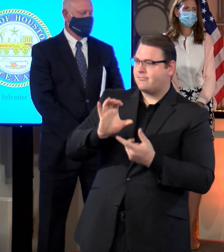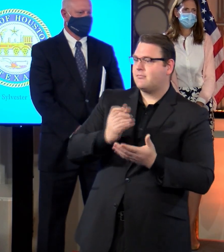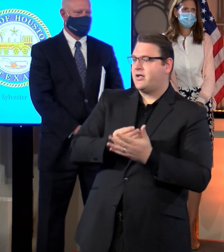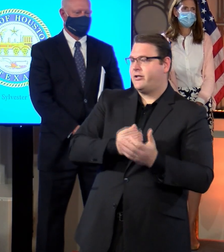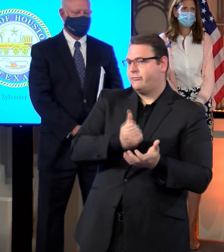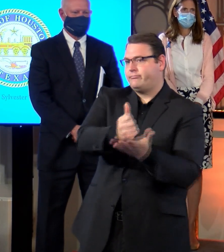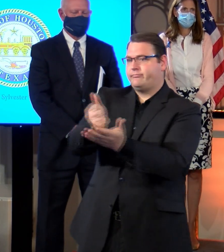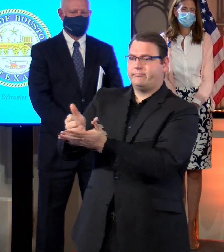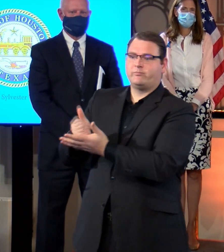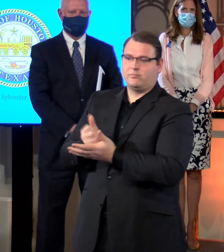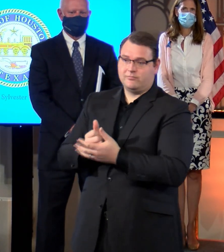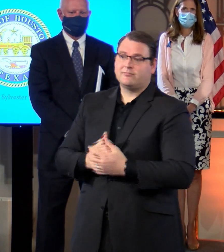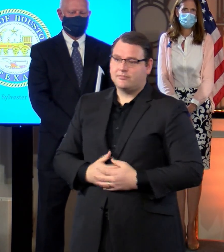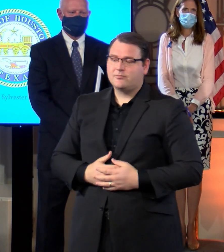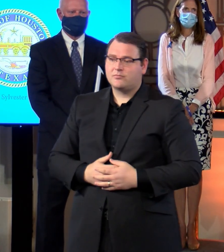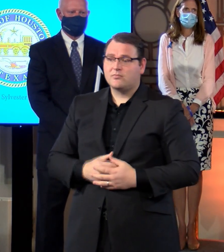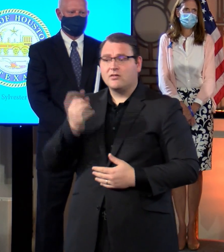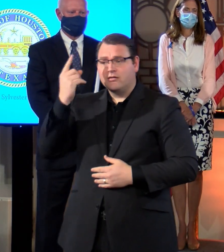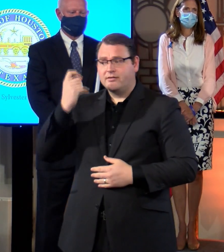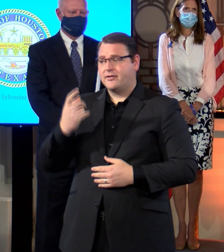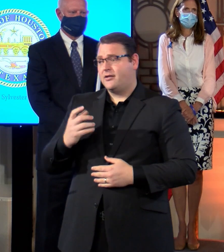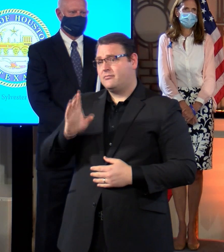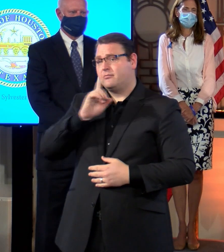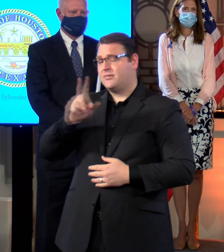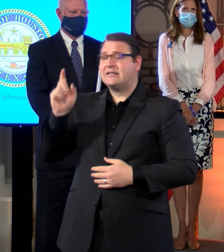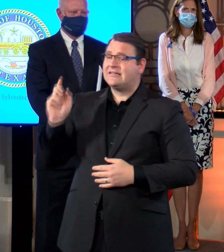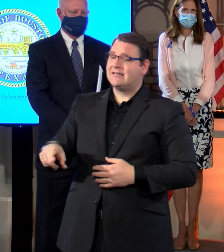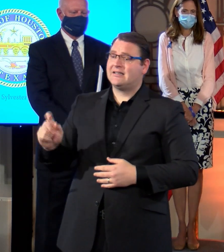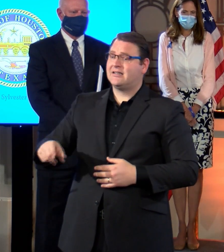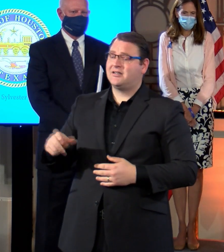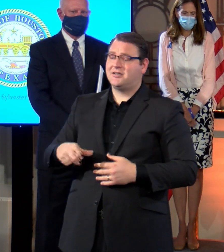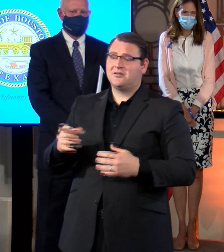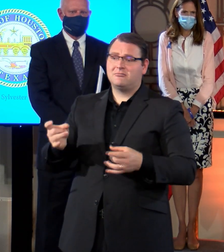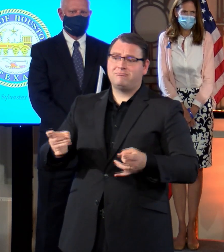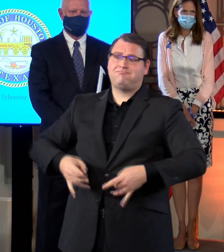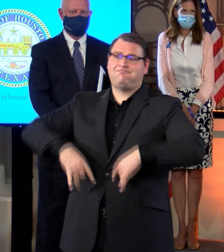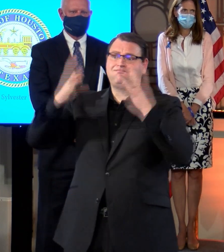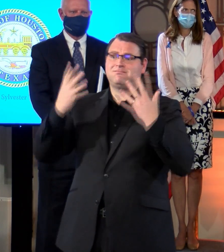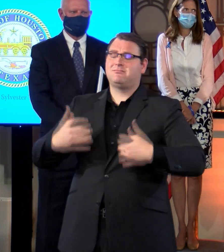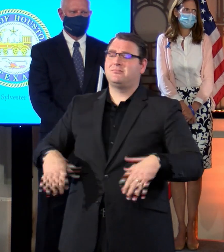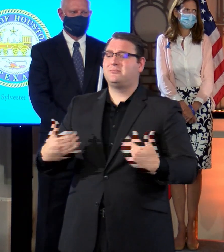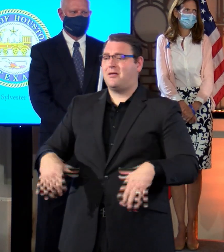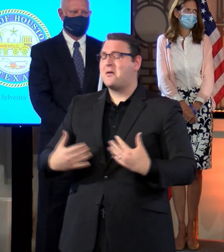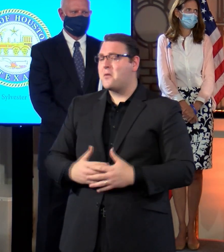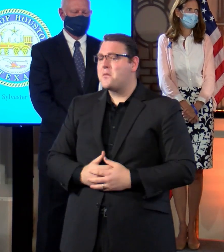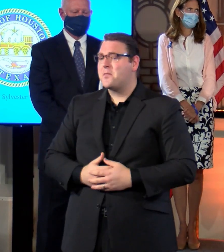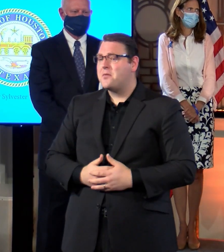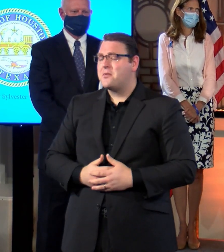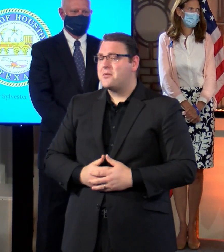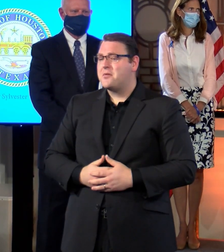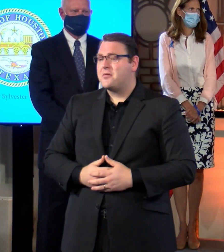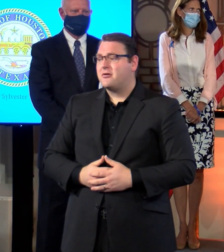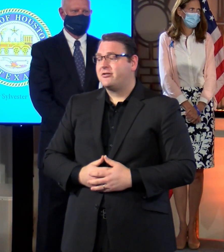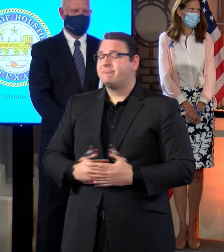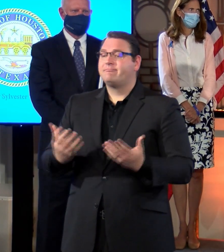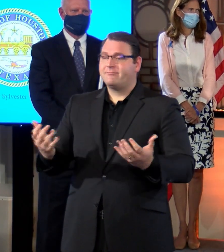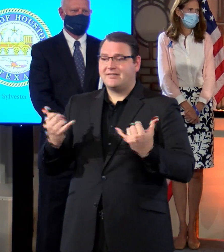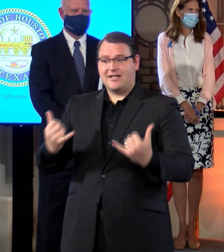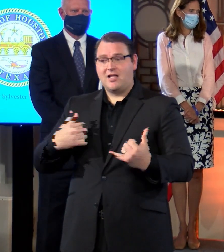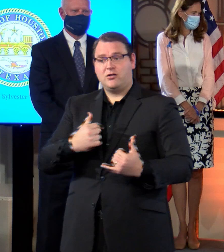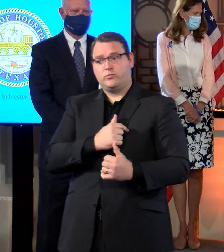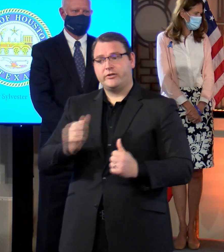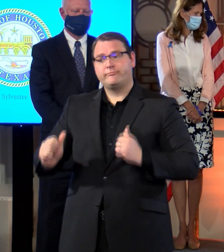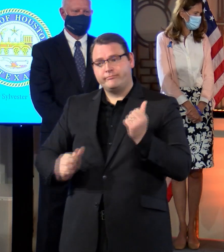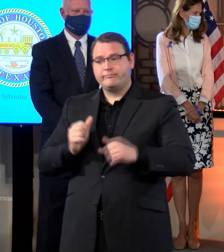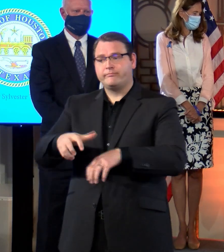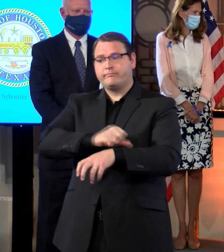attest. The need is great within our city, and we want to do our part to assist as